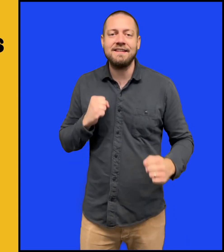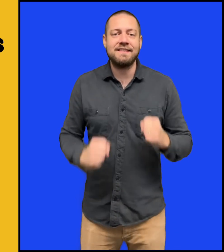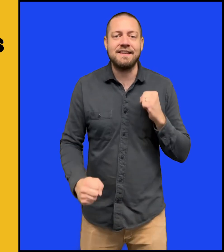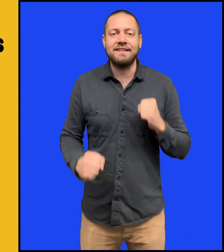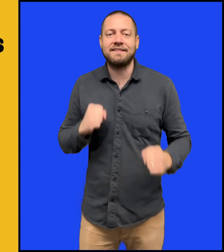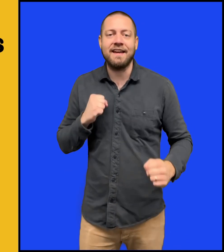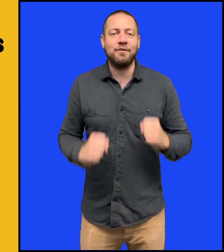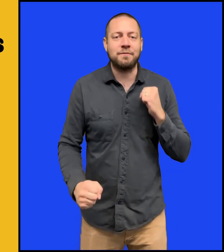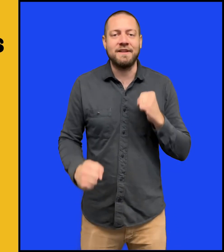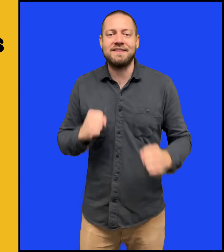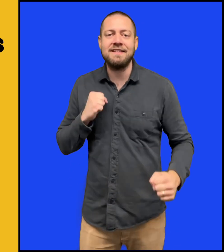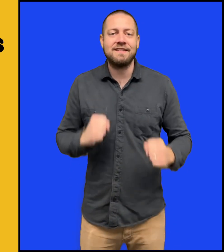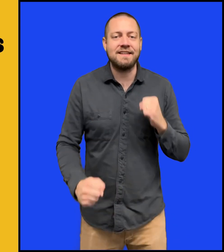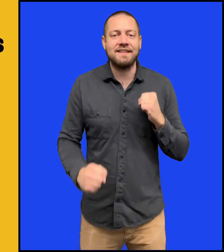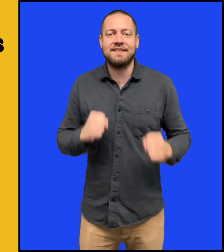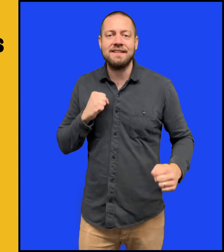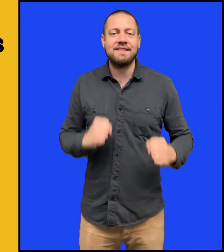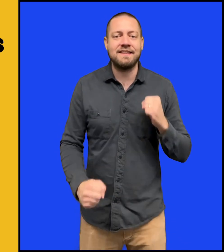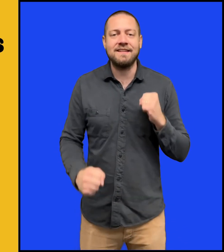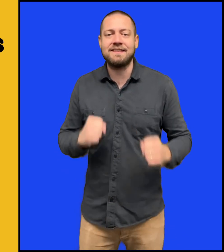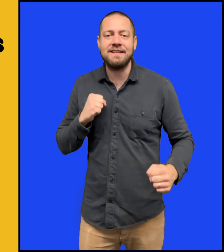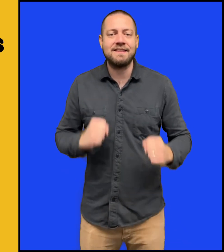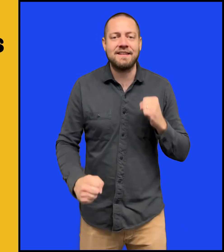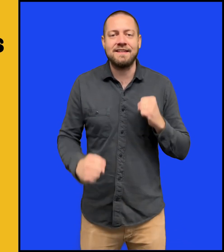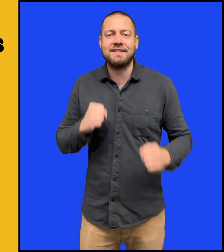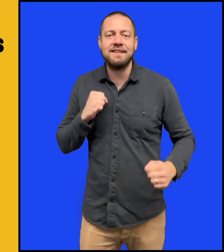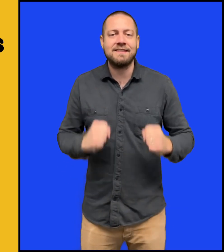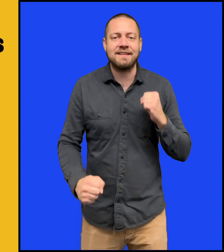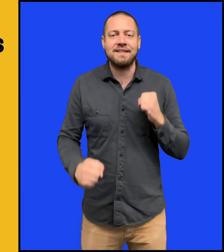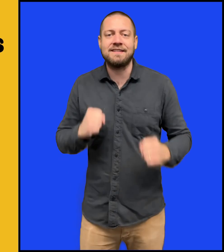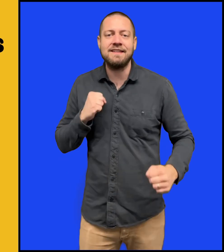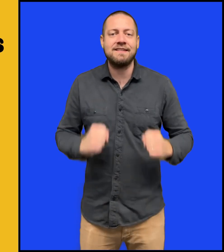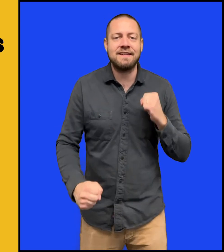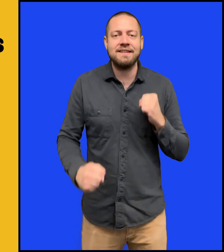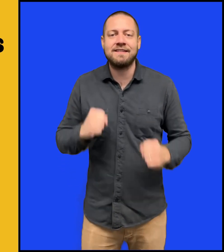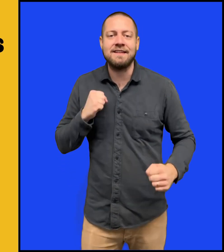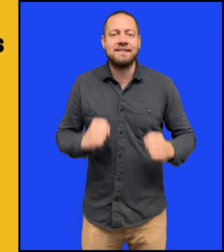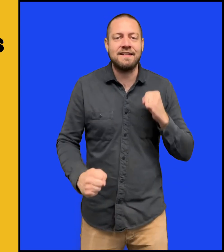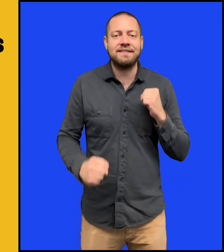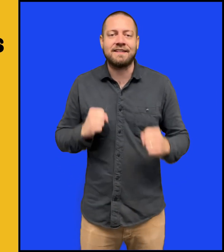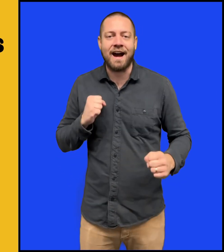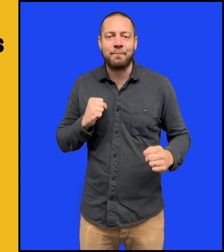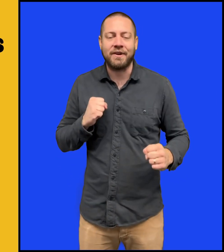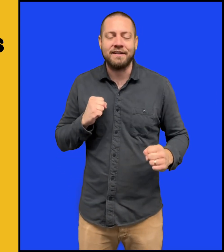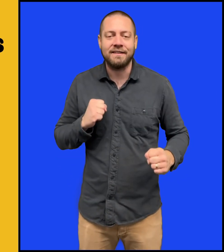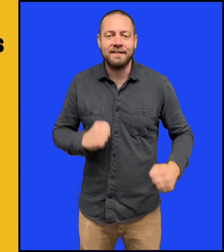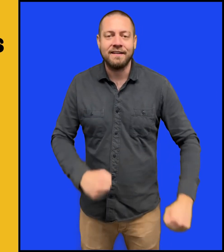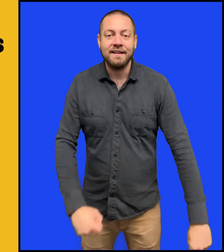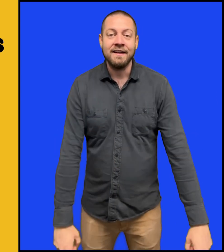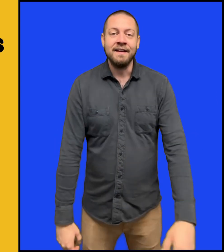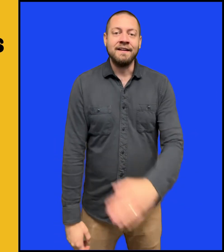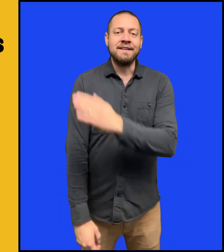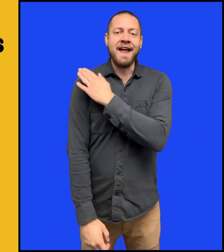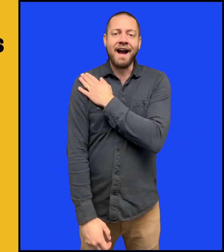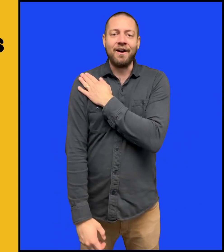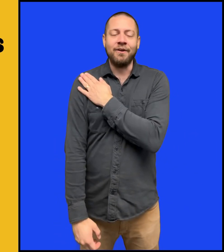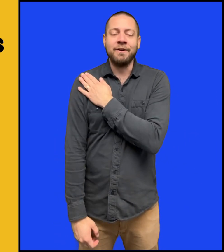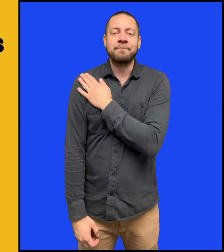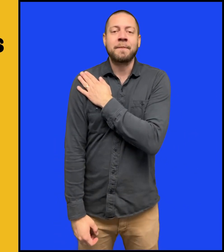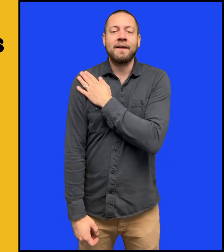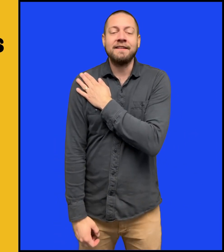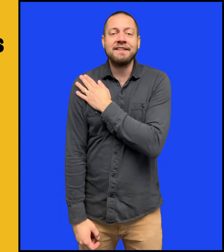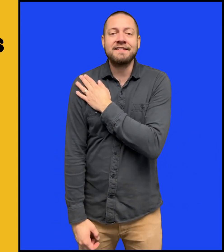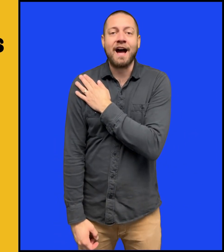T, T, T. Say it with me. T, T, T, T, T, T, T, T, T, T, T, T. Stop.